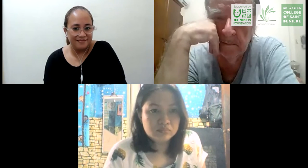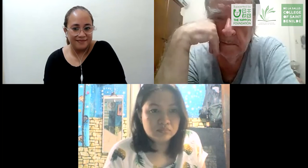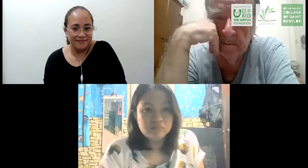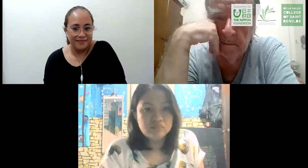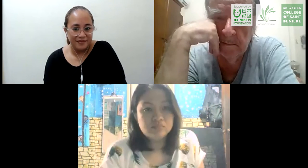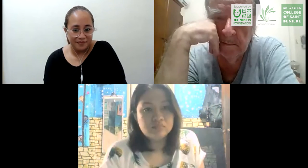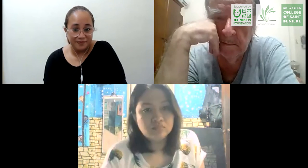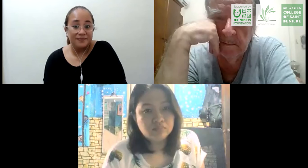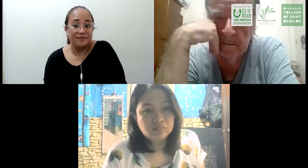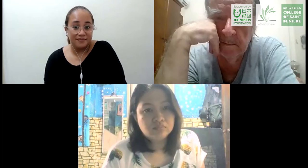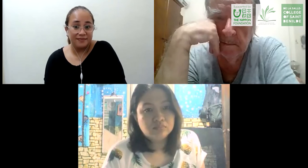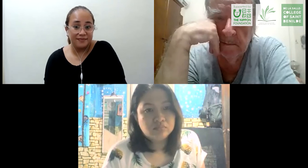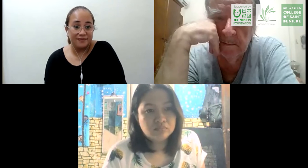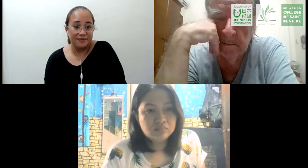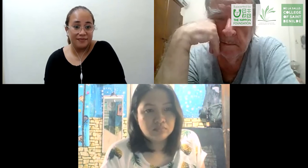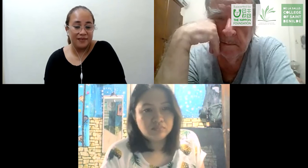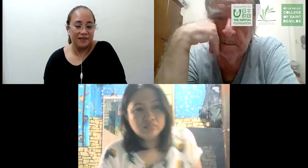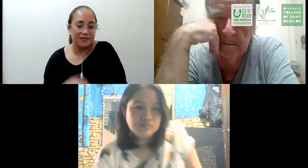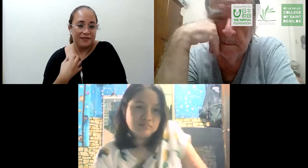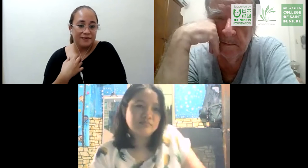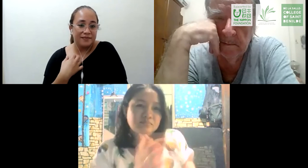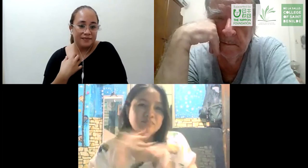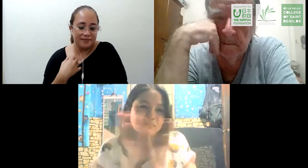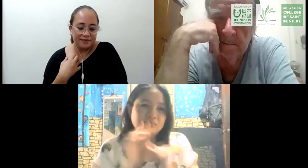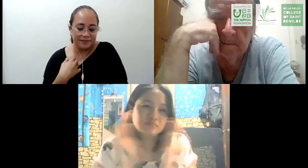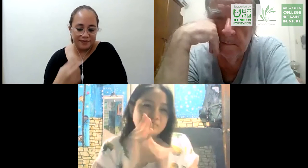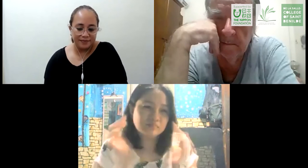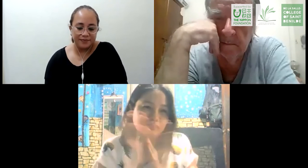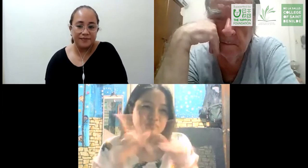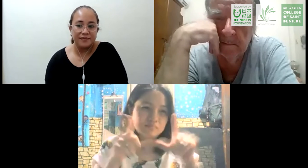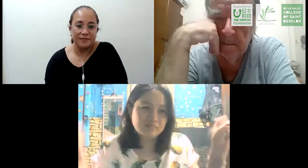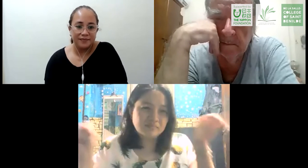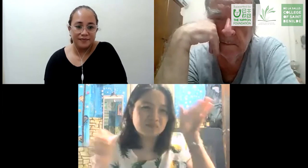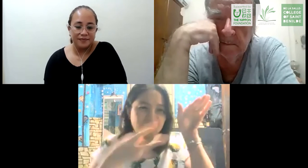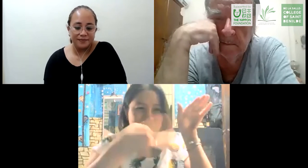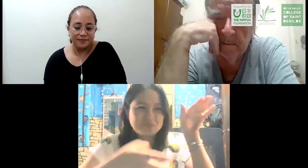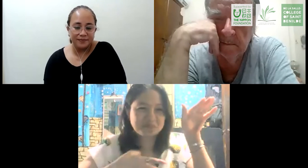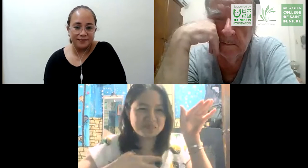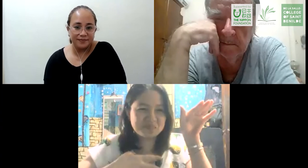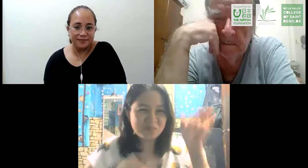Already got it. Friends already got that, so we'll discuss this within your group.